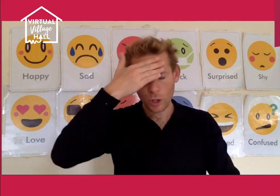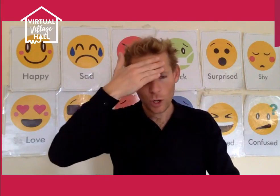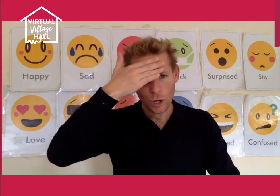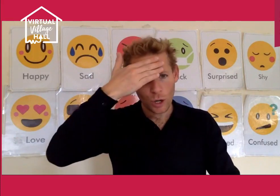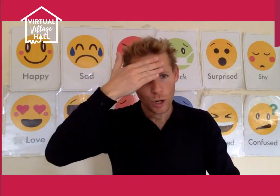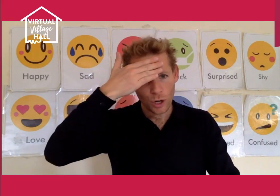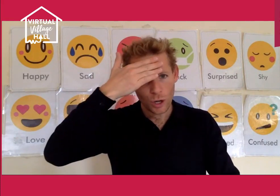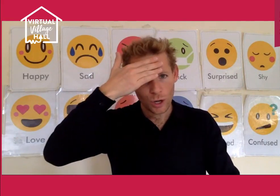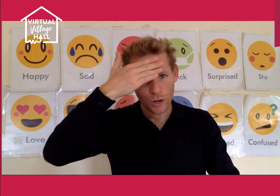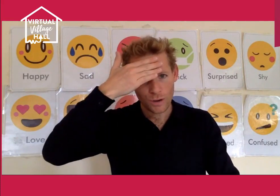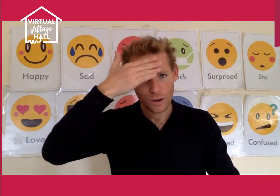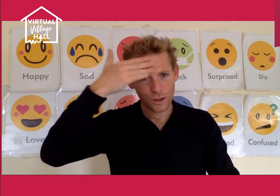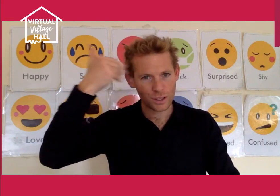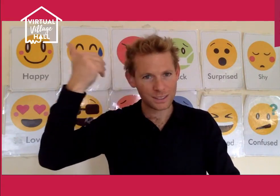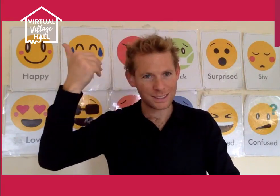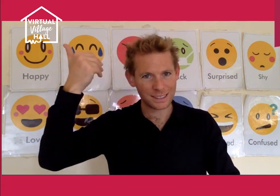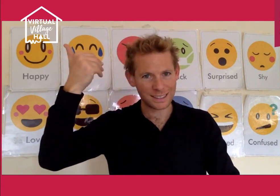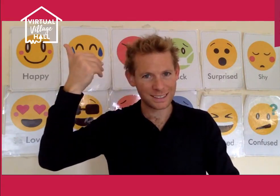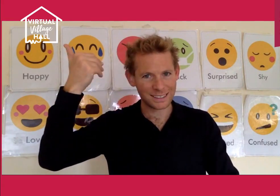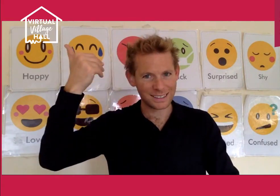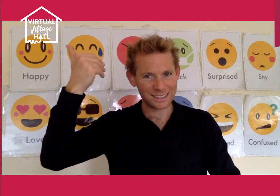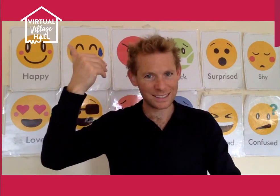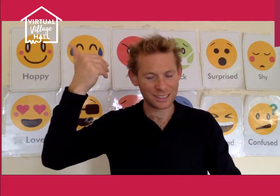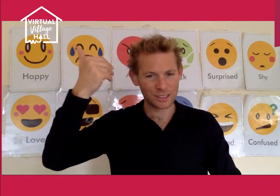Now, in Northern Ireland, we actually sign holiday like this.